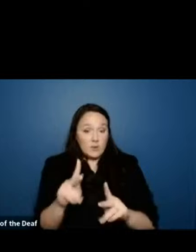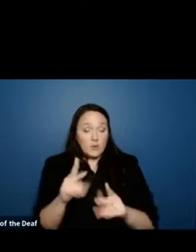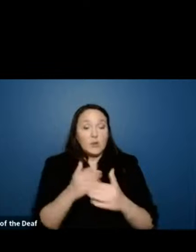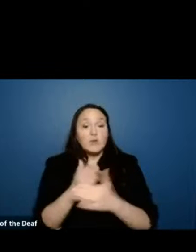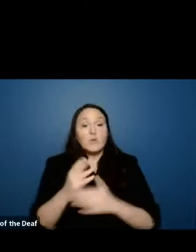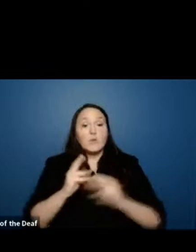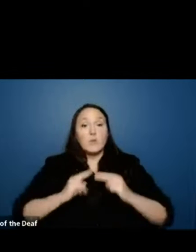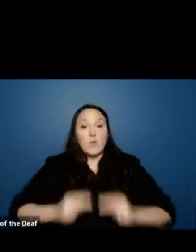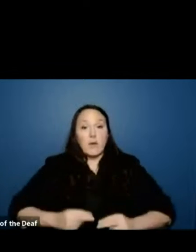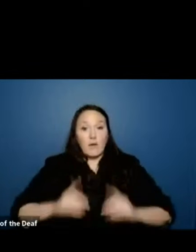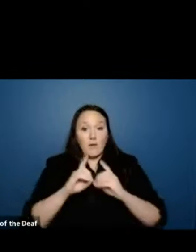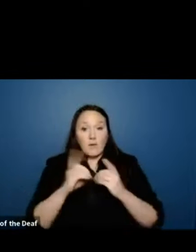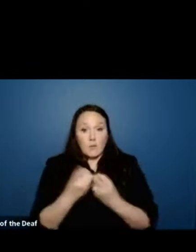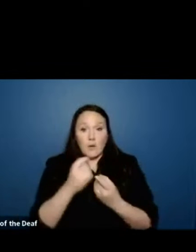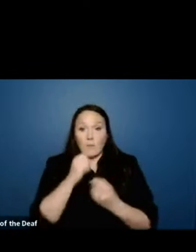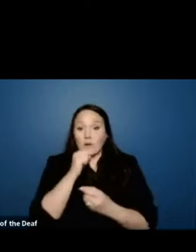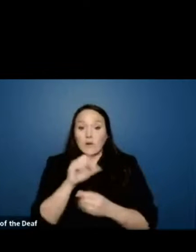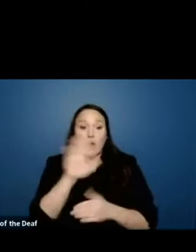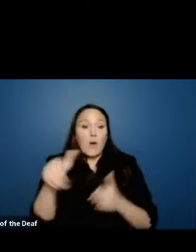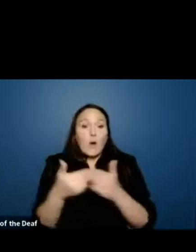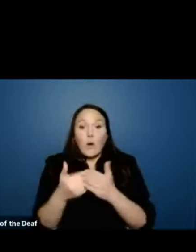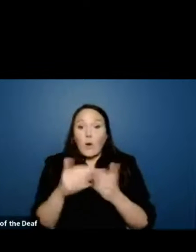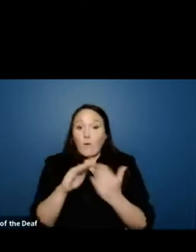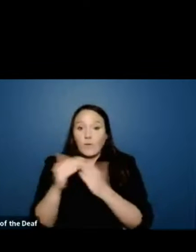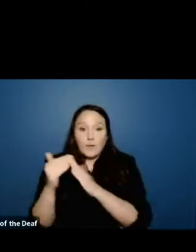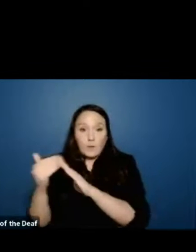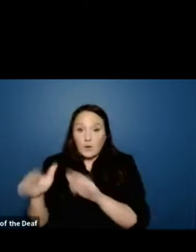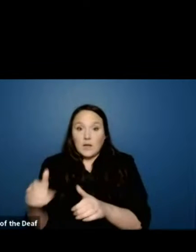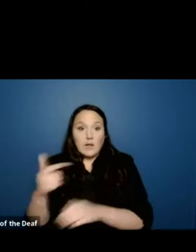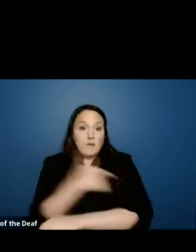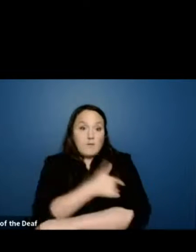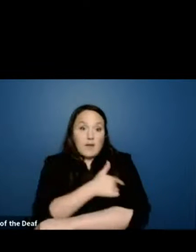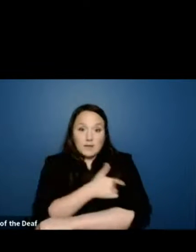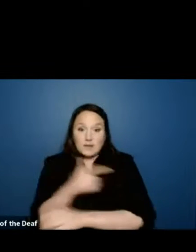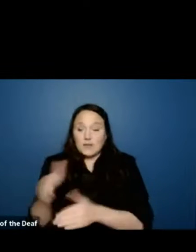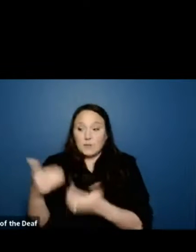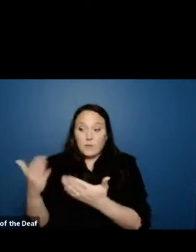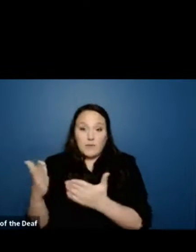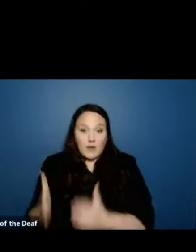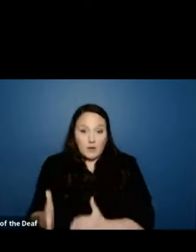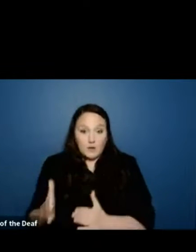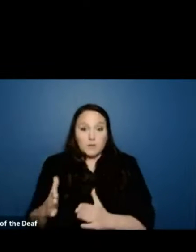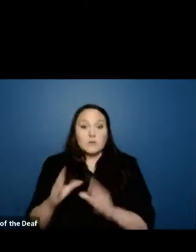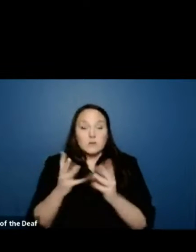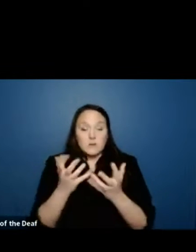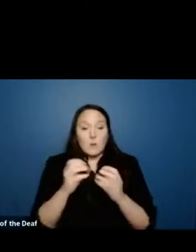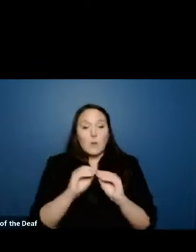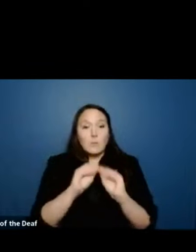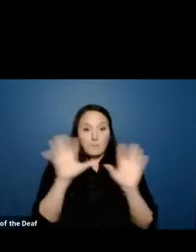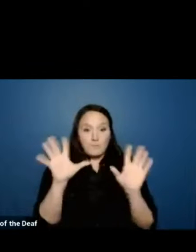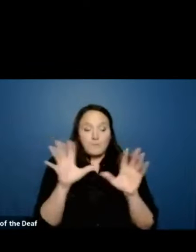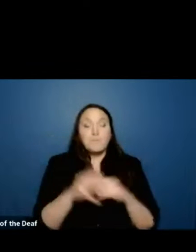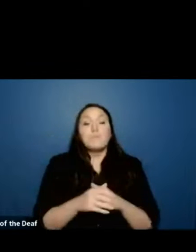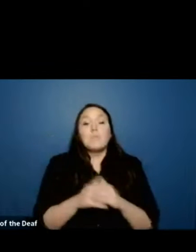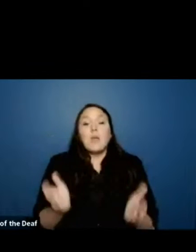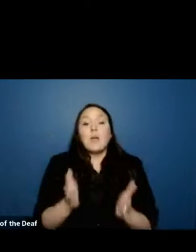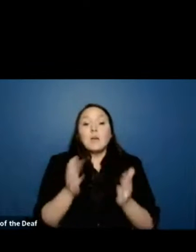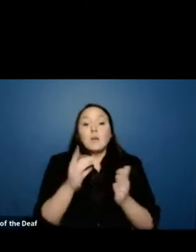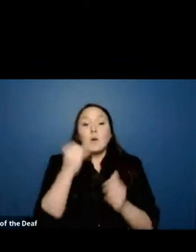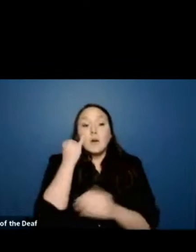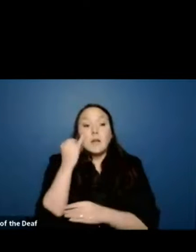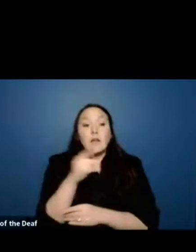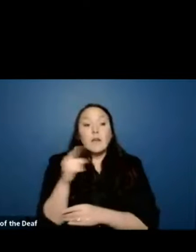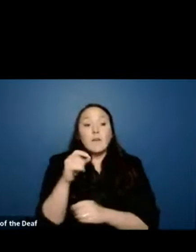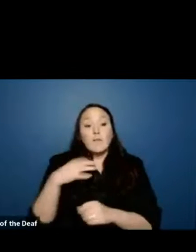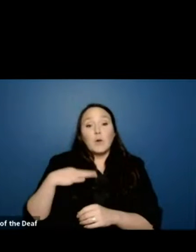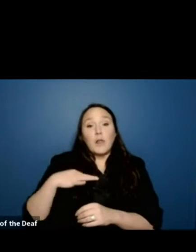not a wait list for all of our community vaccine providers. So we just want to make sure that was clear with everybody. We want to urge people who are eligible to receive this vaccine